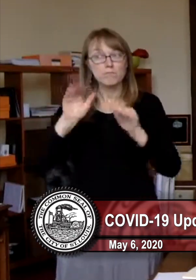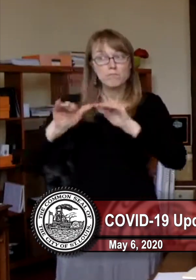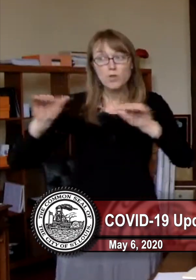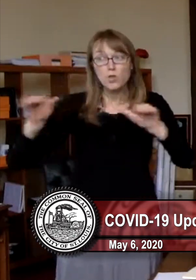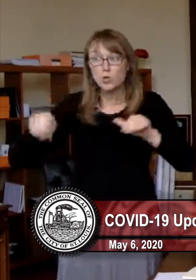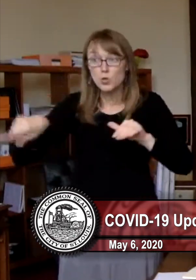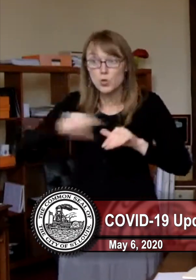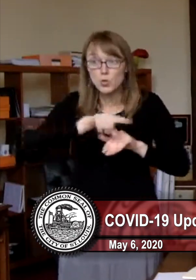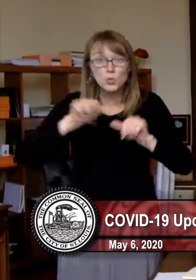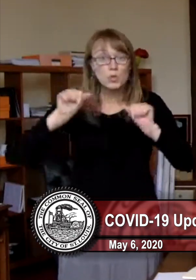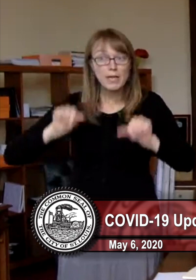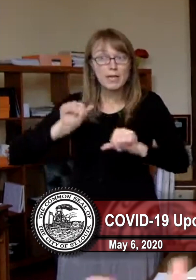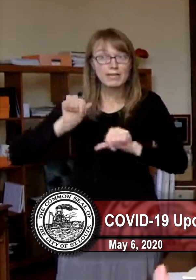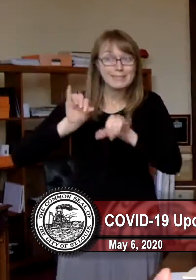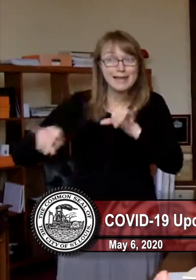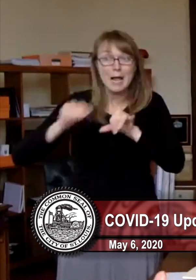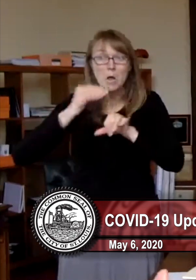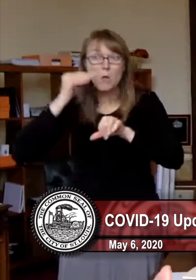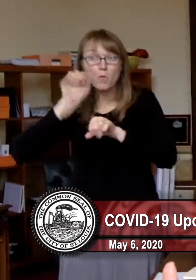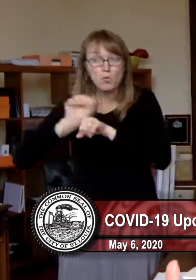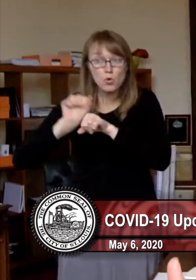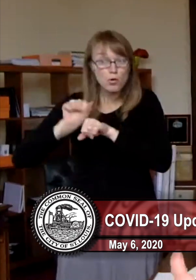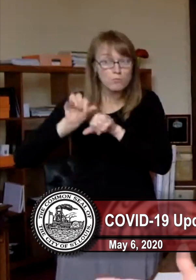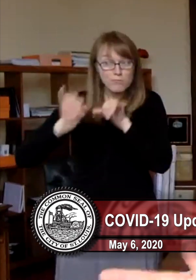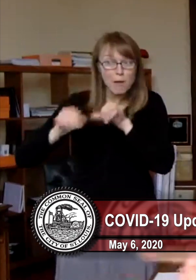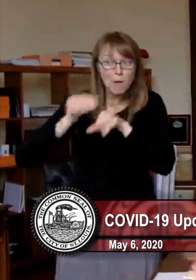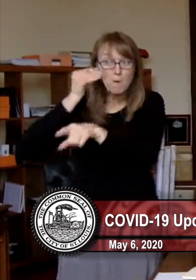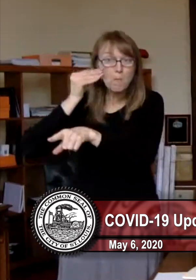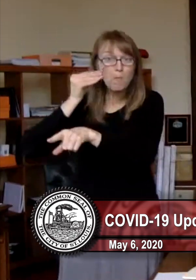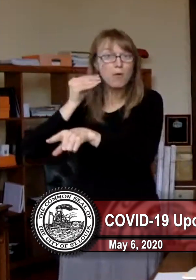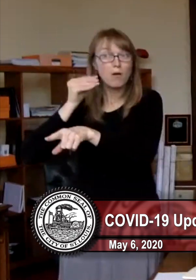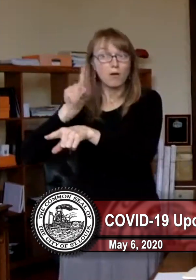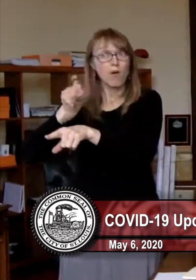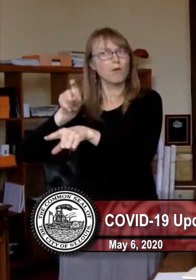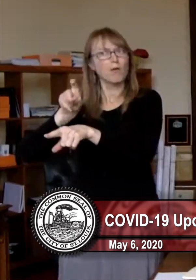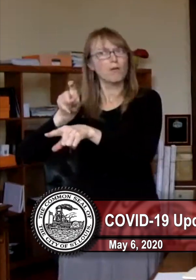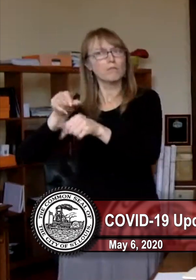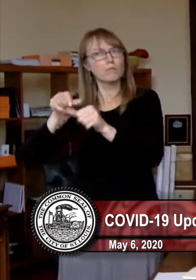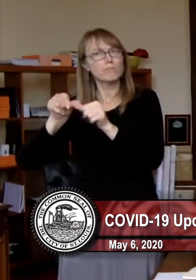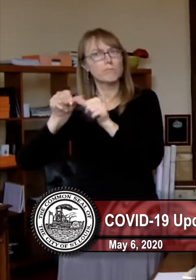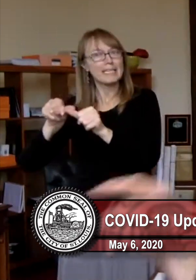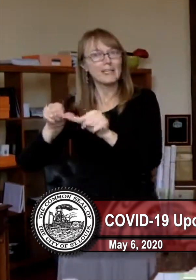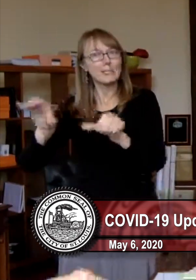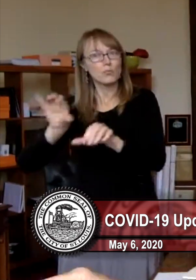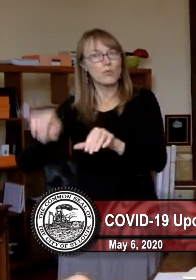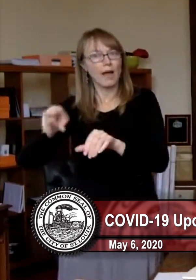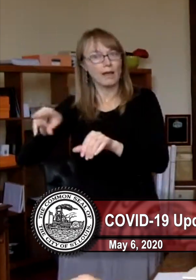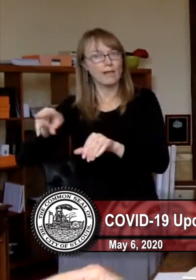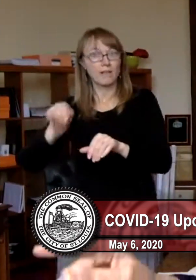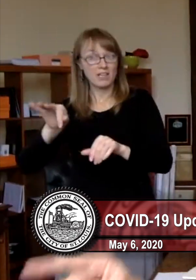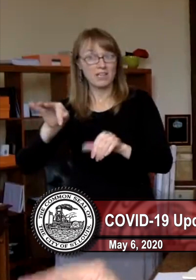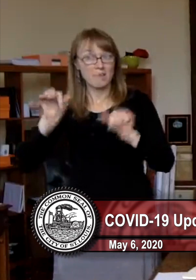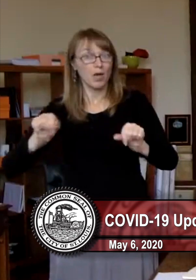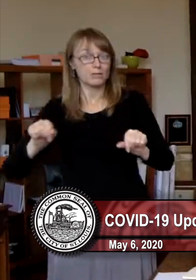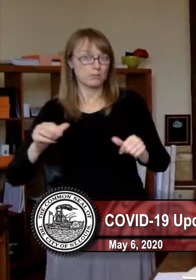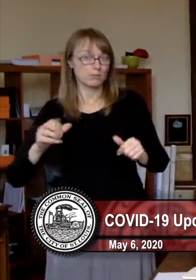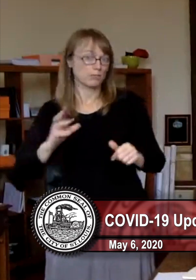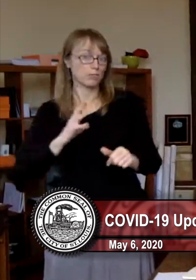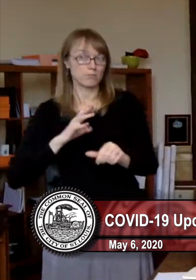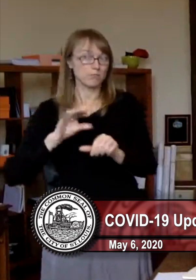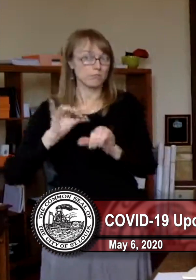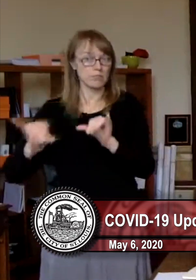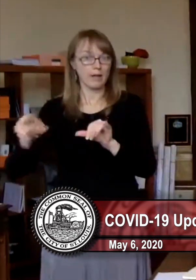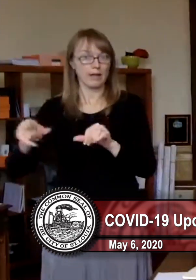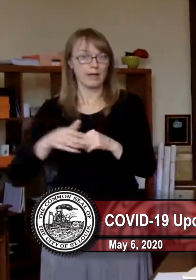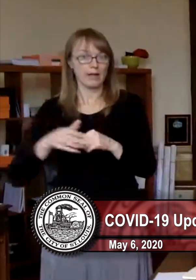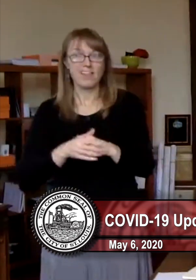home. This virus is still out there. Just like it is today, it will still be out there 12 days